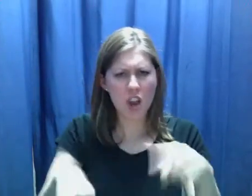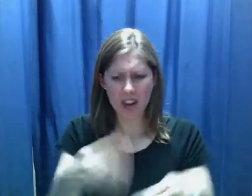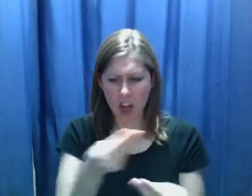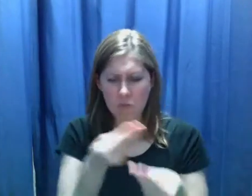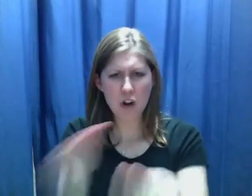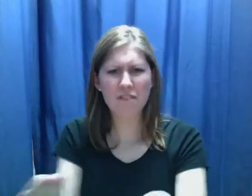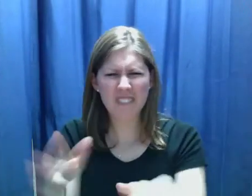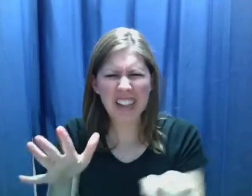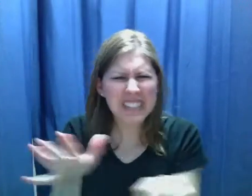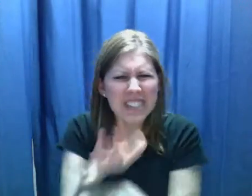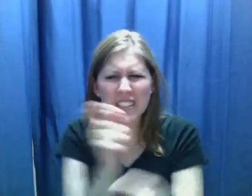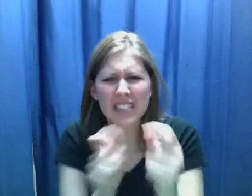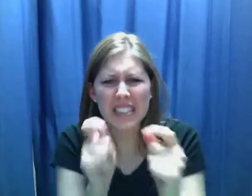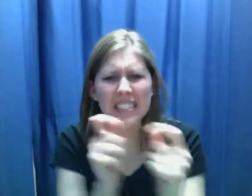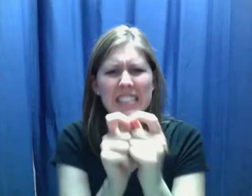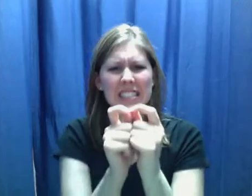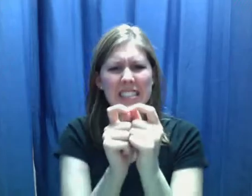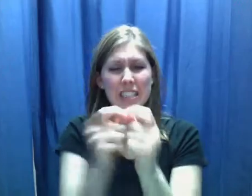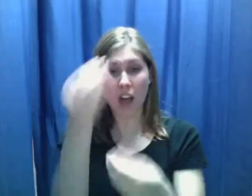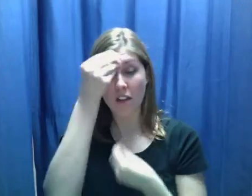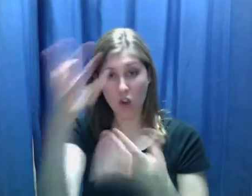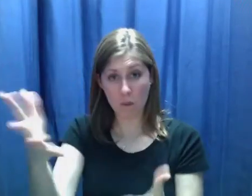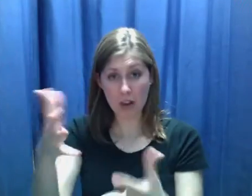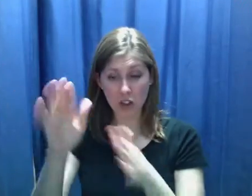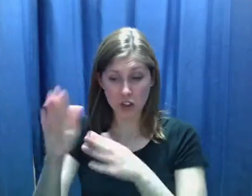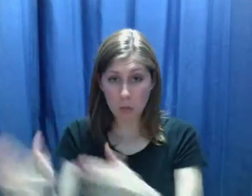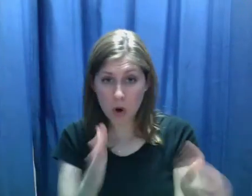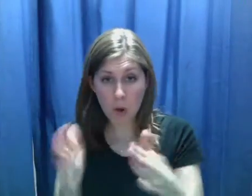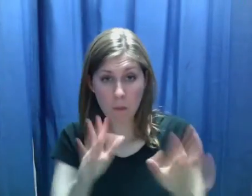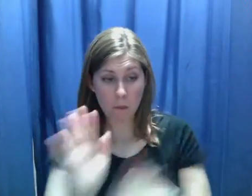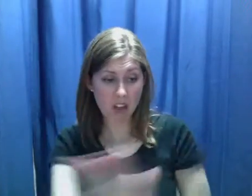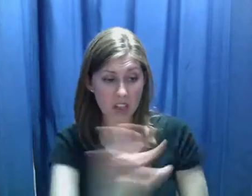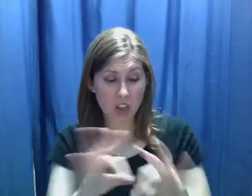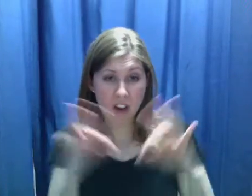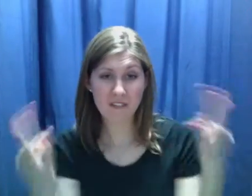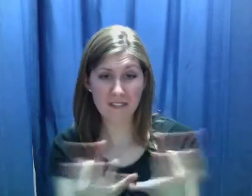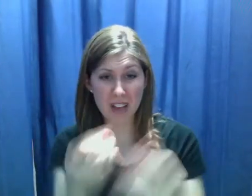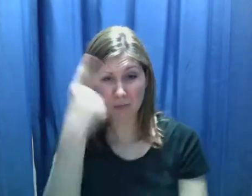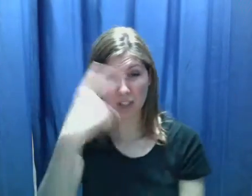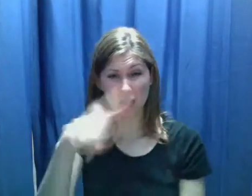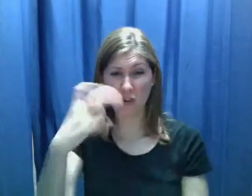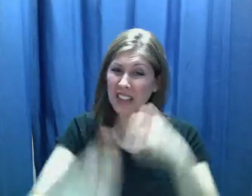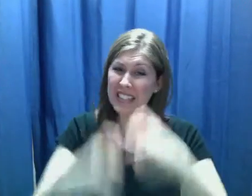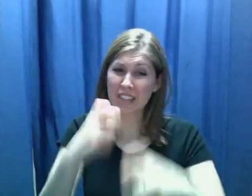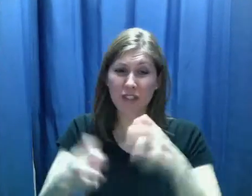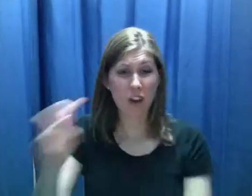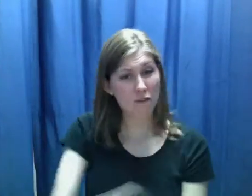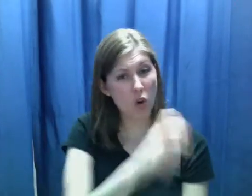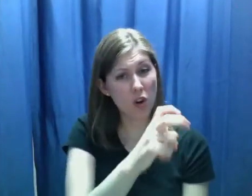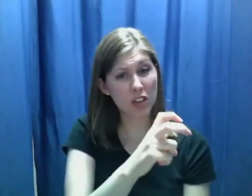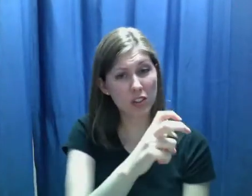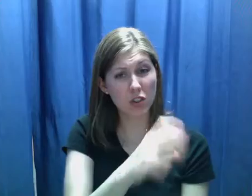information to prepare their families for the difficulties of the voyage. Women did not know exactly what to